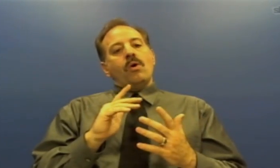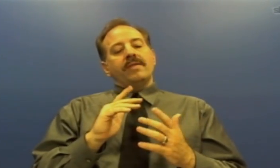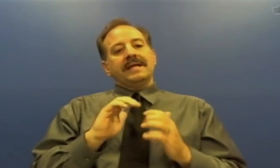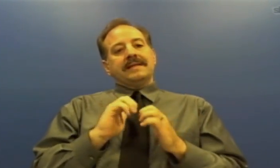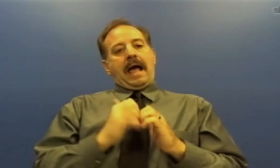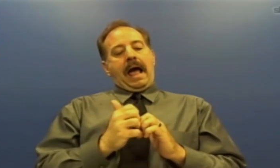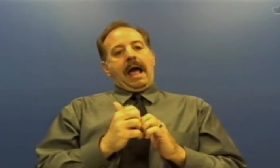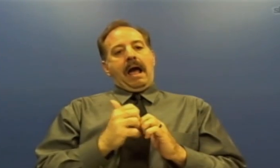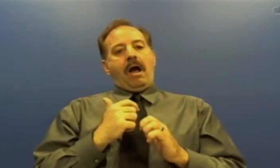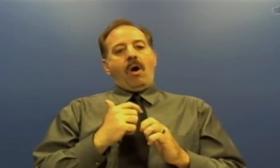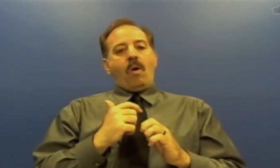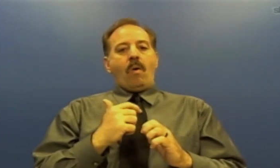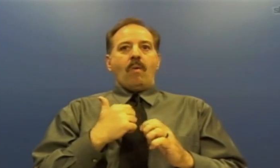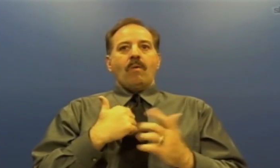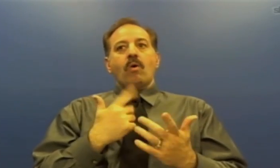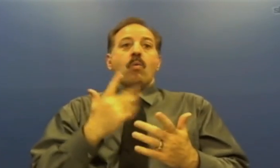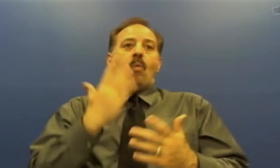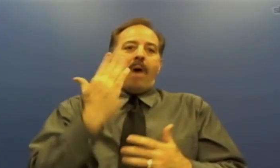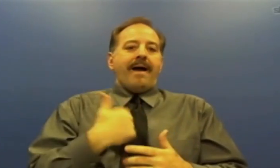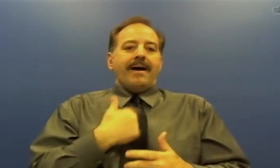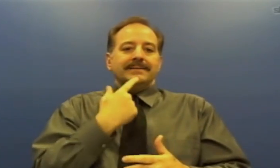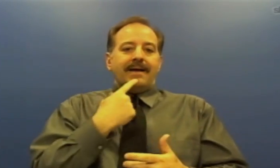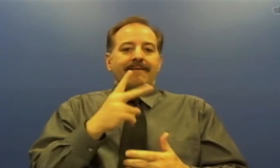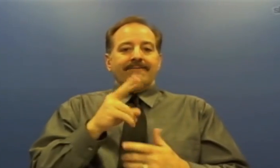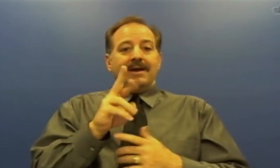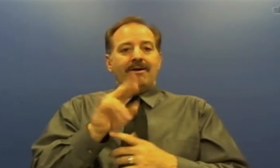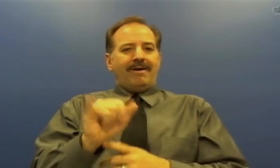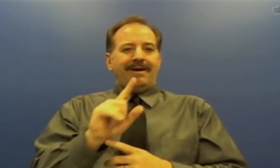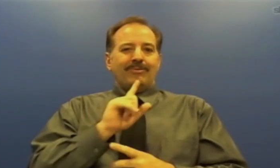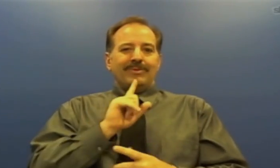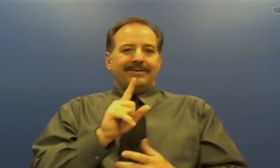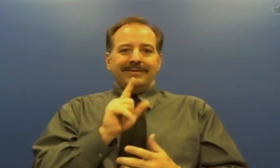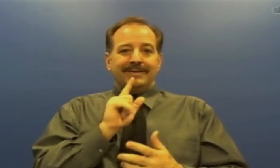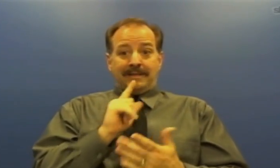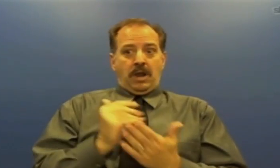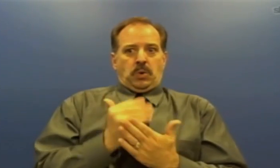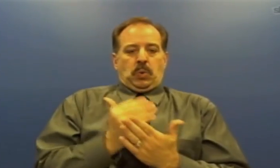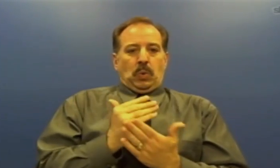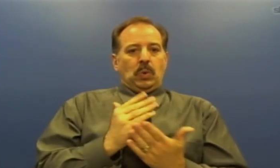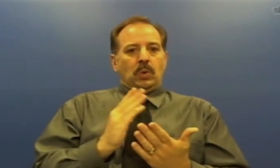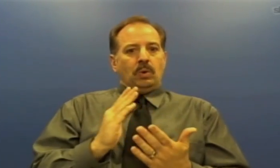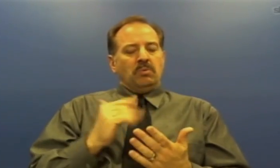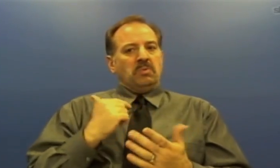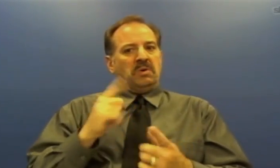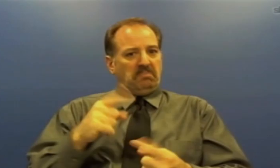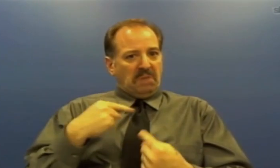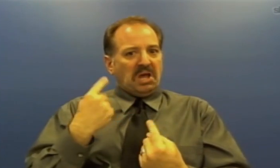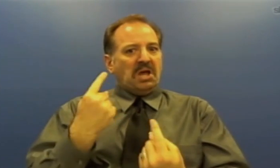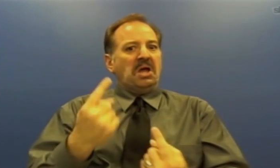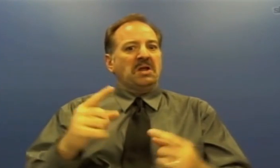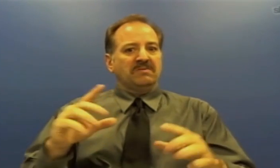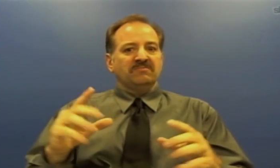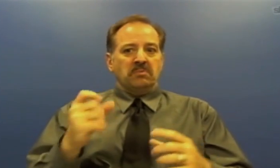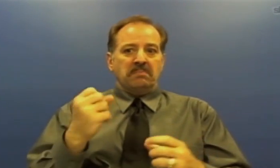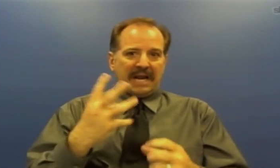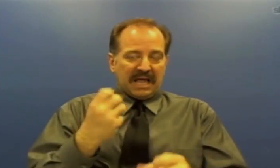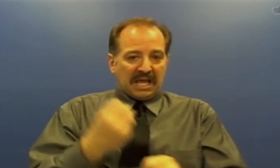video feed. Typically, that was on the interpreters. So that's why I say VRI is not necessarily a new phenomenon, but something